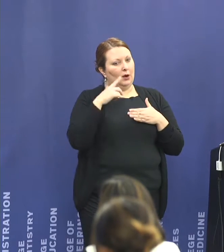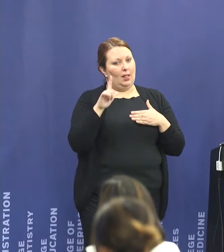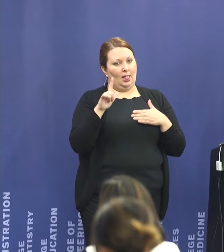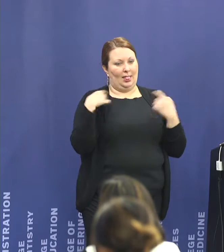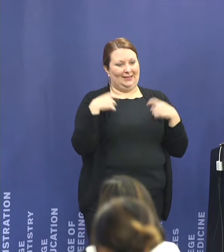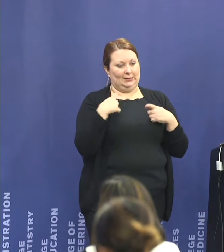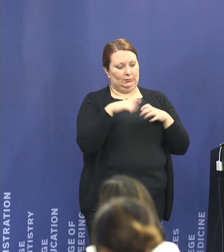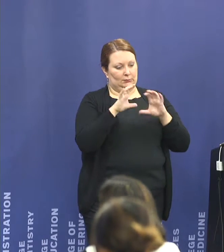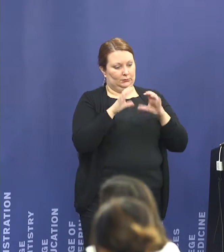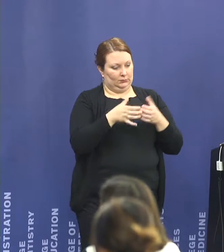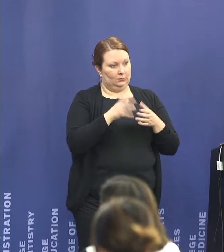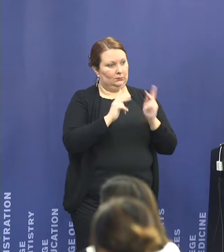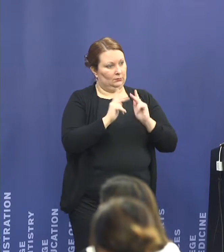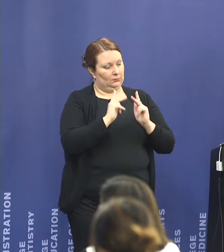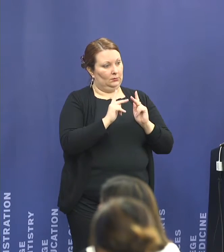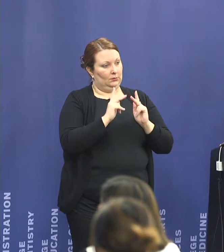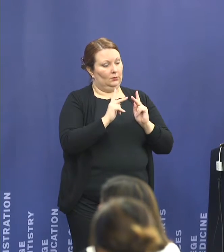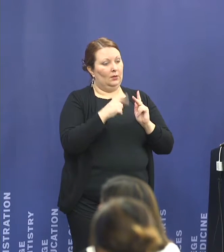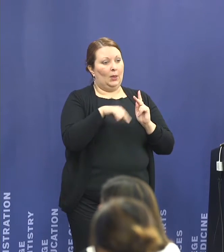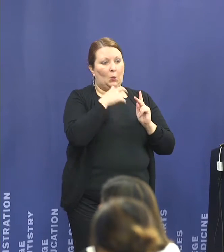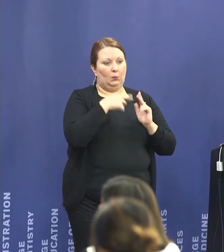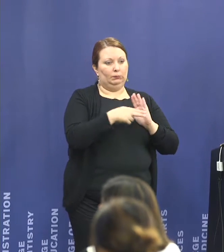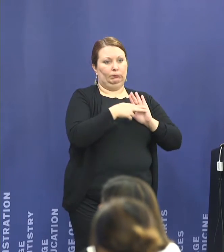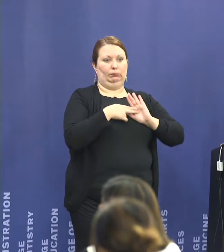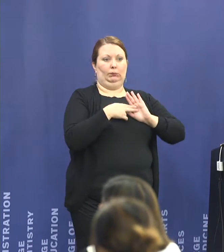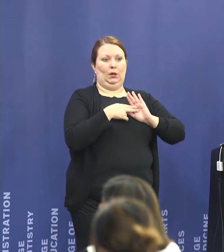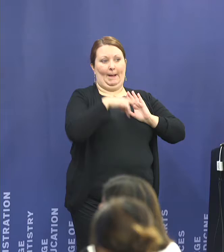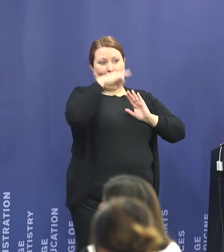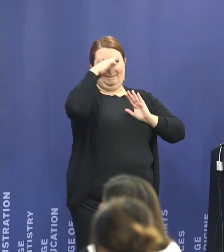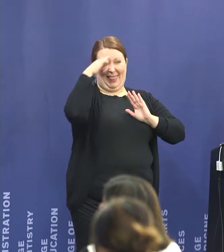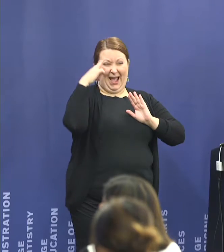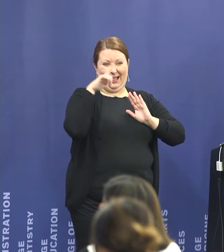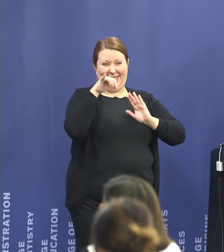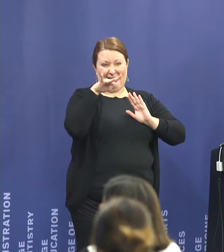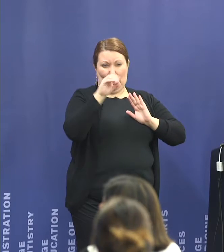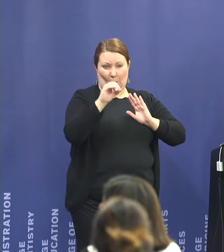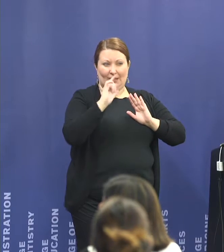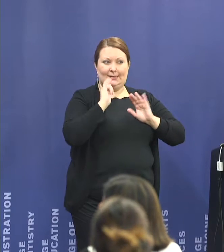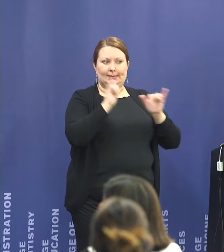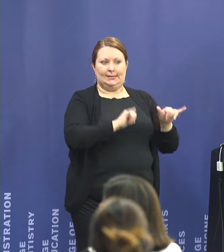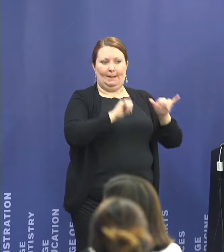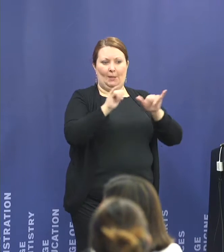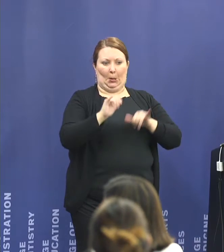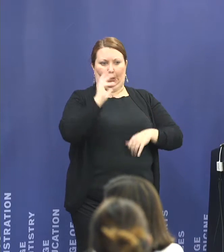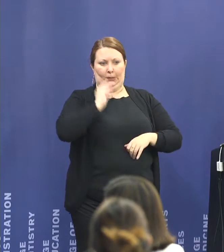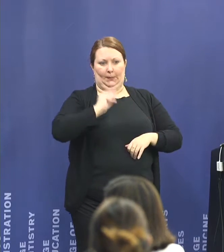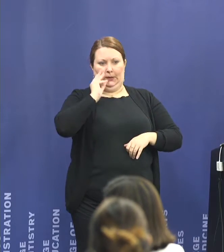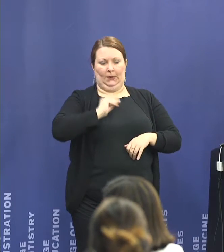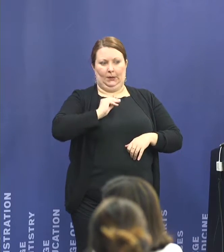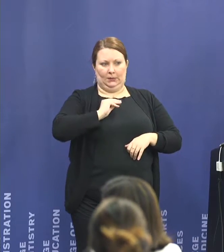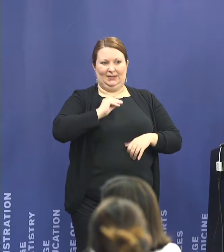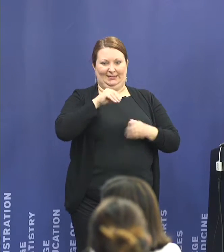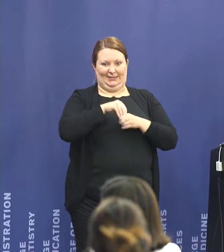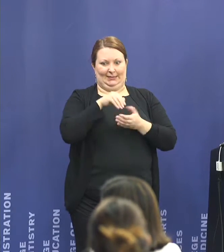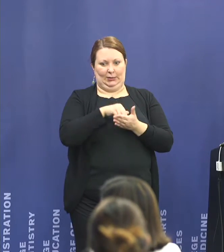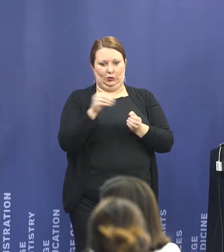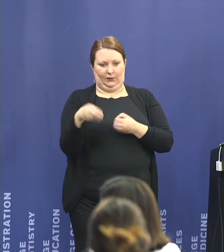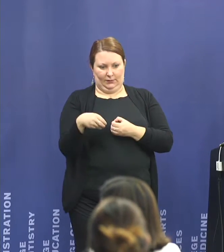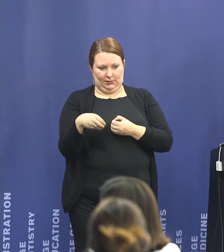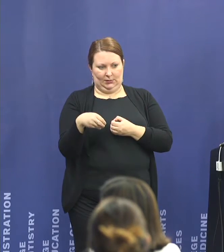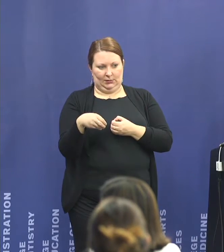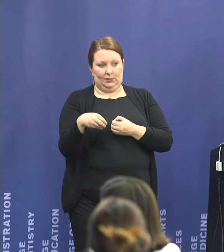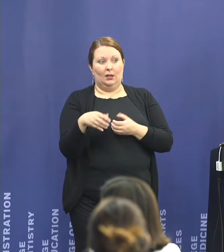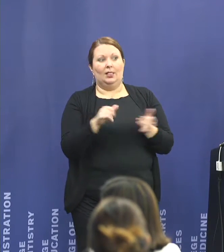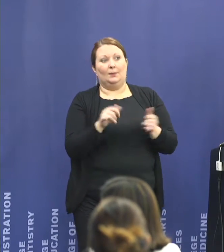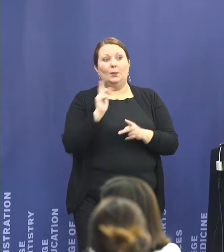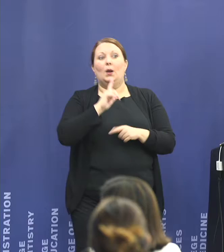that people who were identifying as Black Latinos had very similar experiences in the doctor's offices than